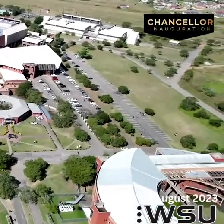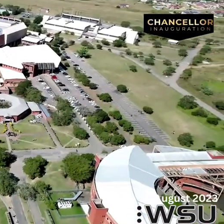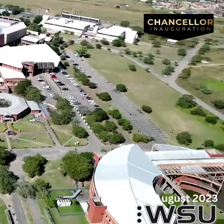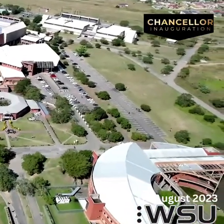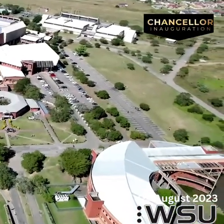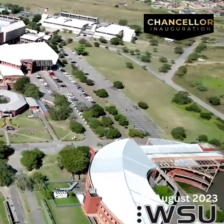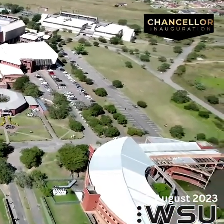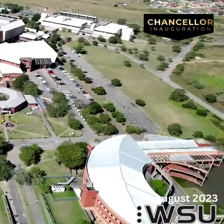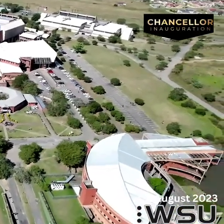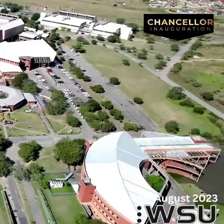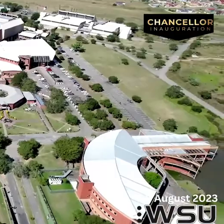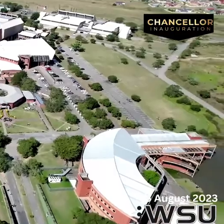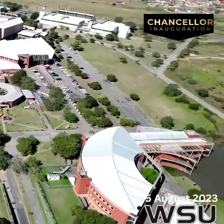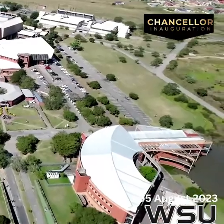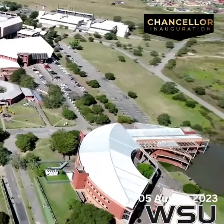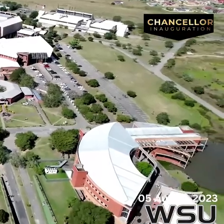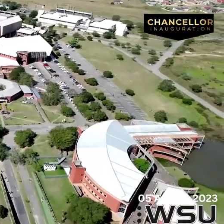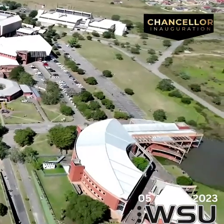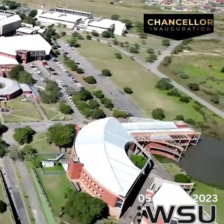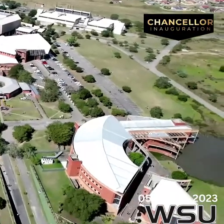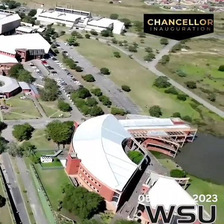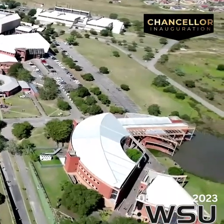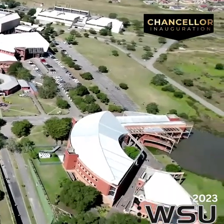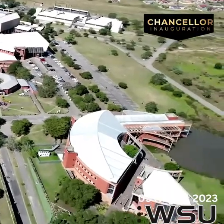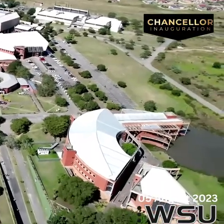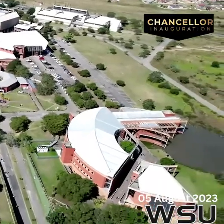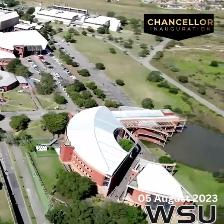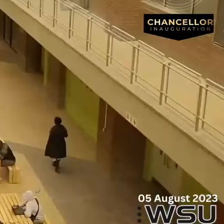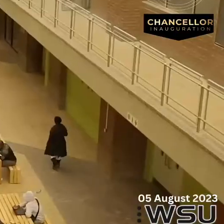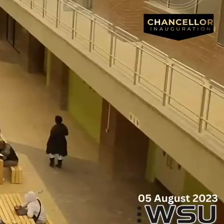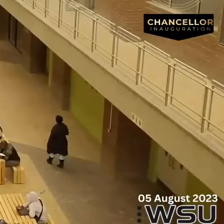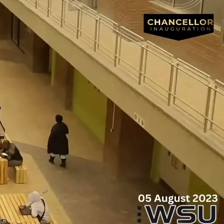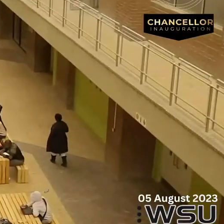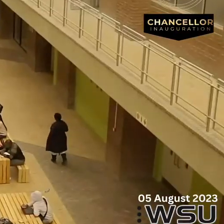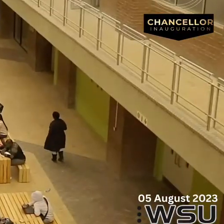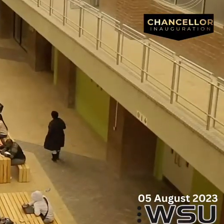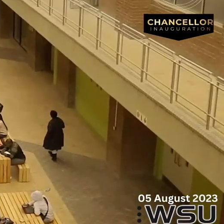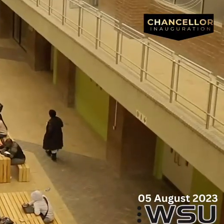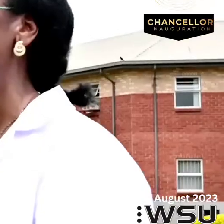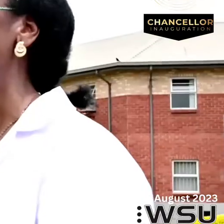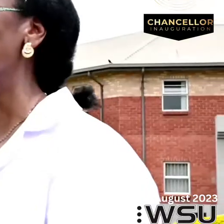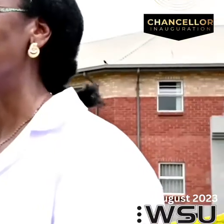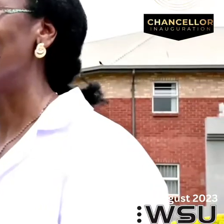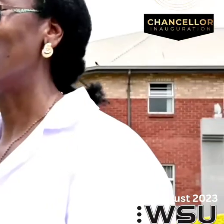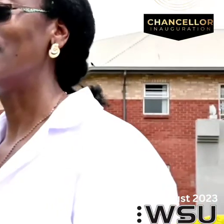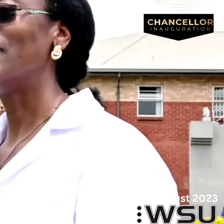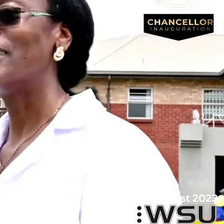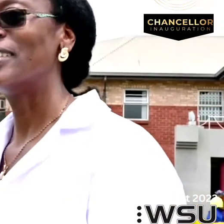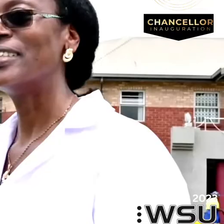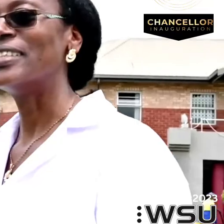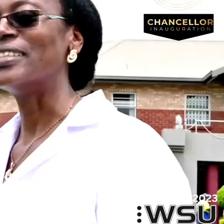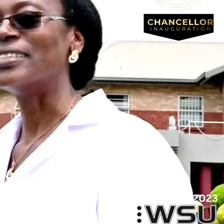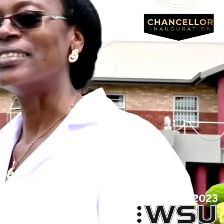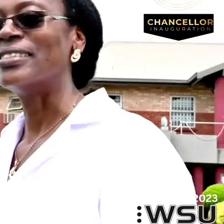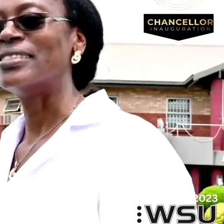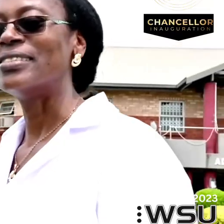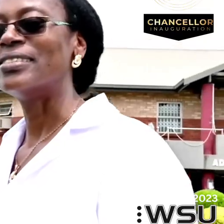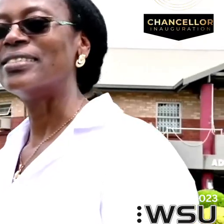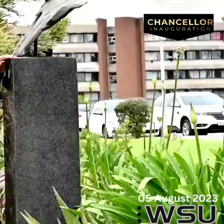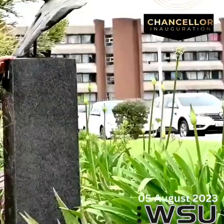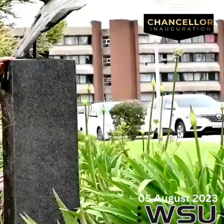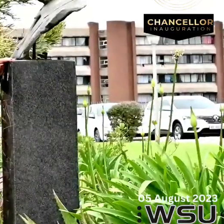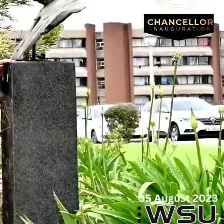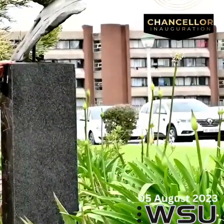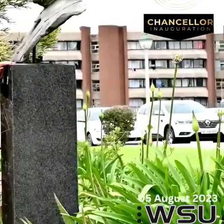risen to new heights never experienced before. Some of the major achievements are: increase of